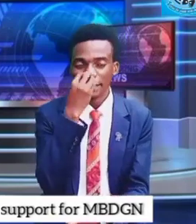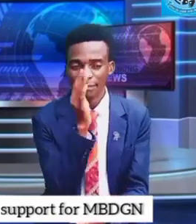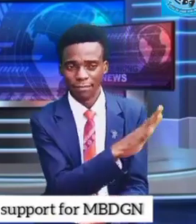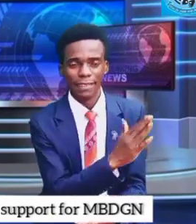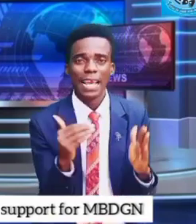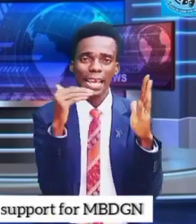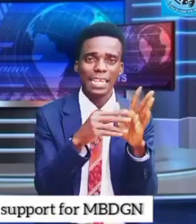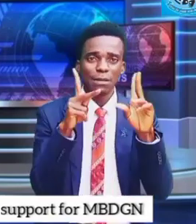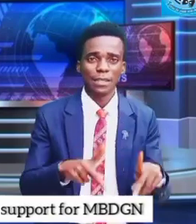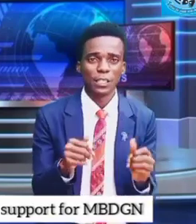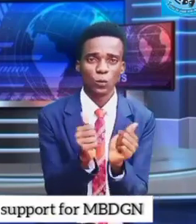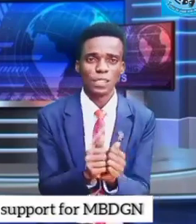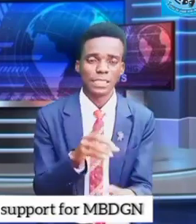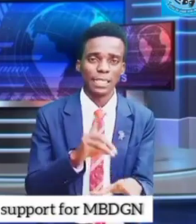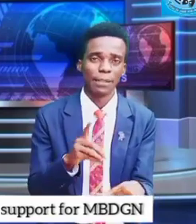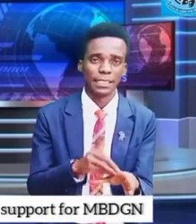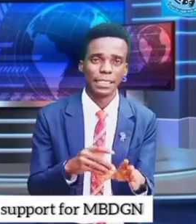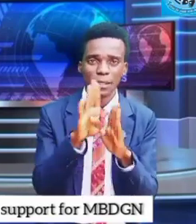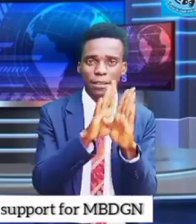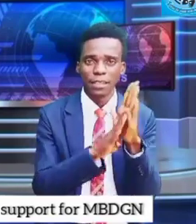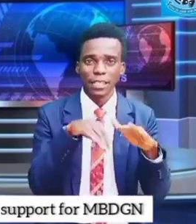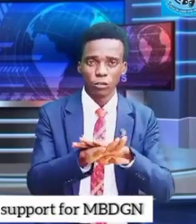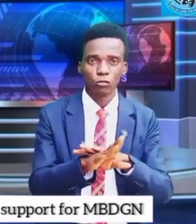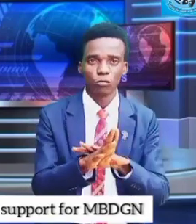with Disabilities Bill into law.